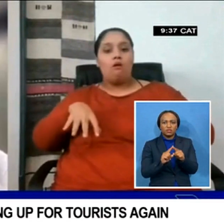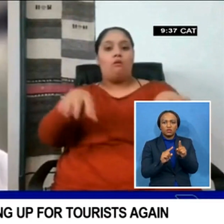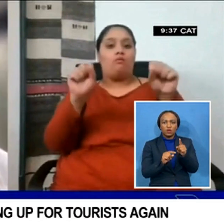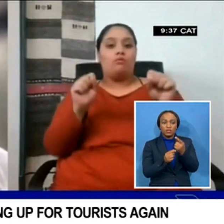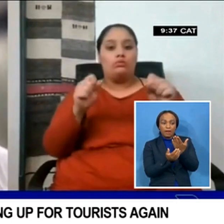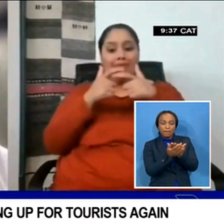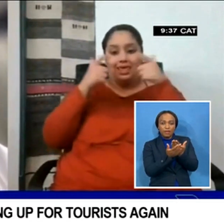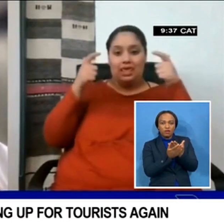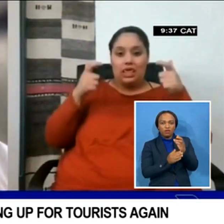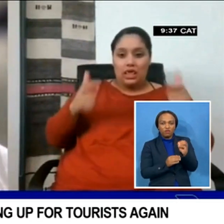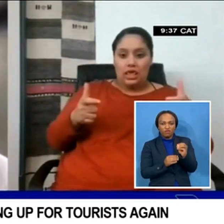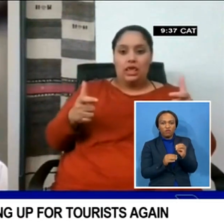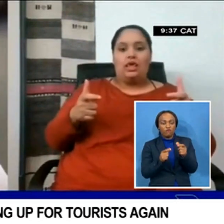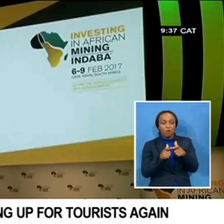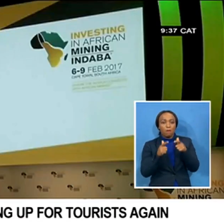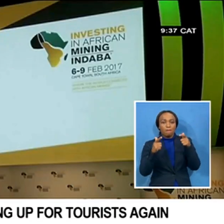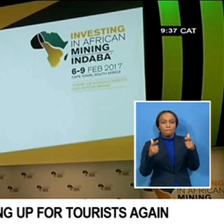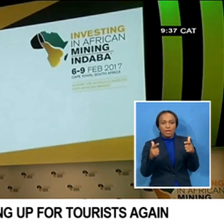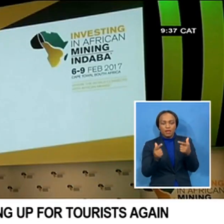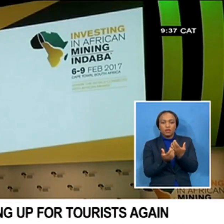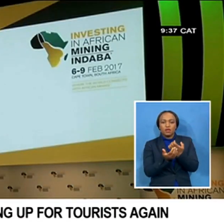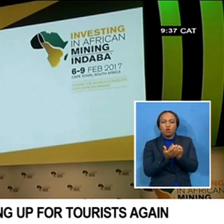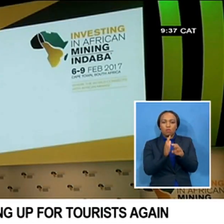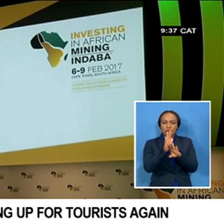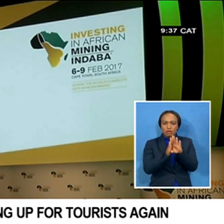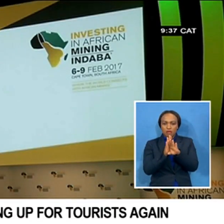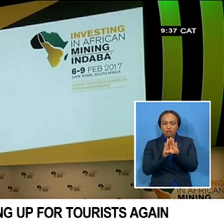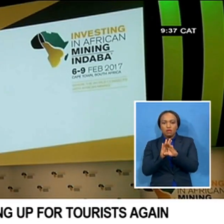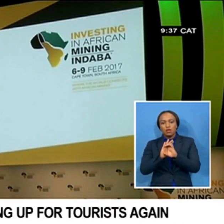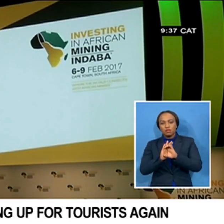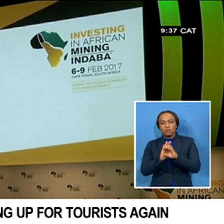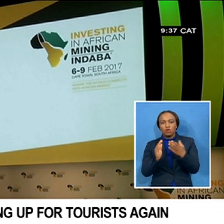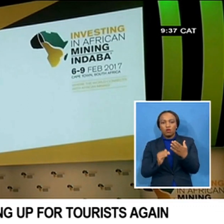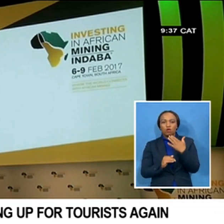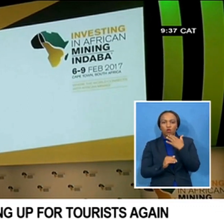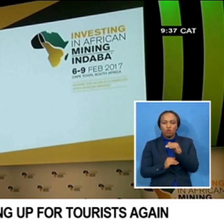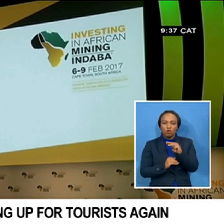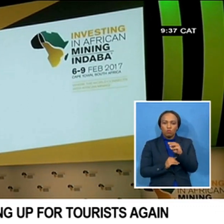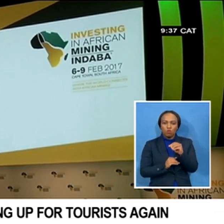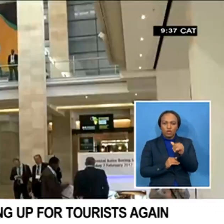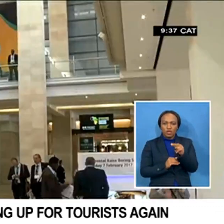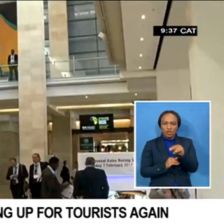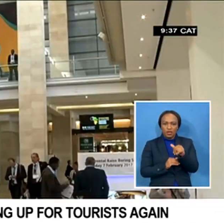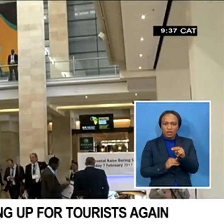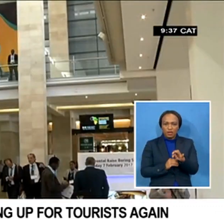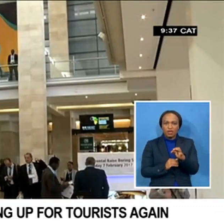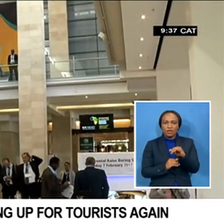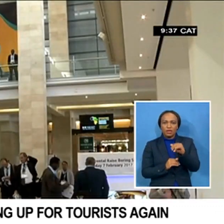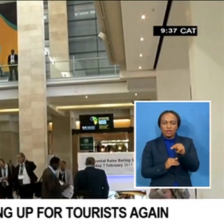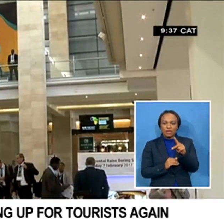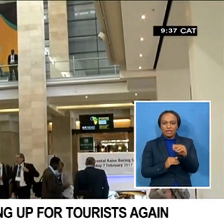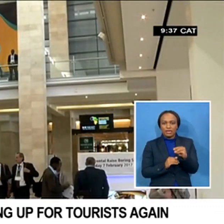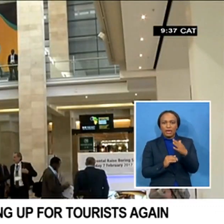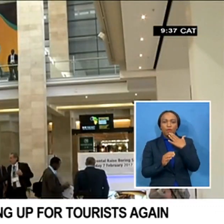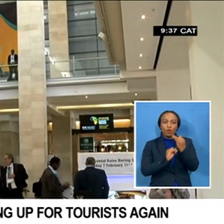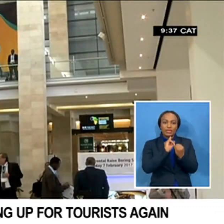events, for example, like the mining in Daba and Africa Oil Week at the Cape Town International Convention Center. We will also have